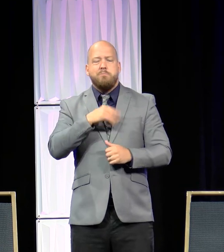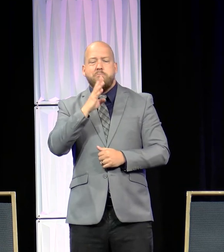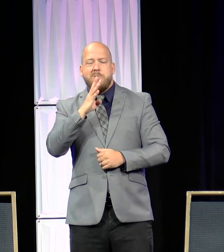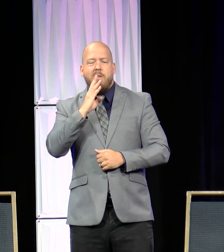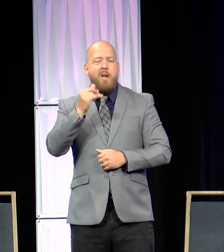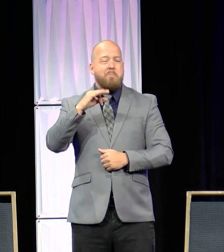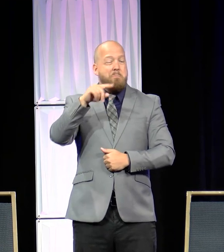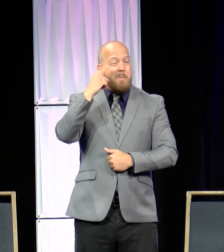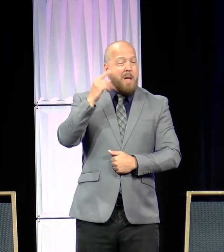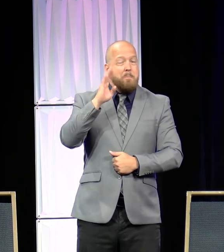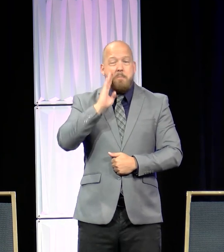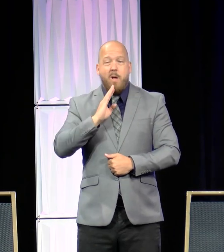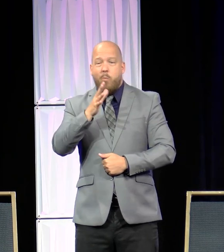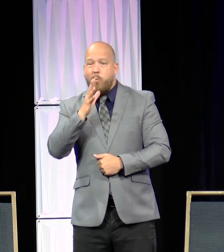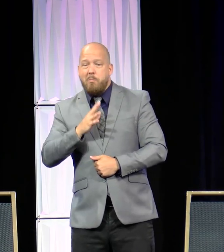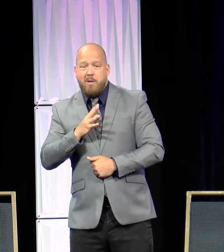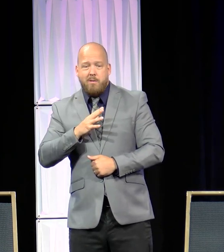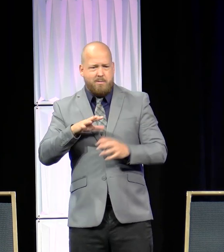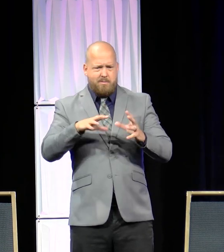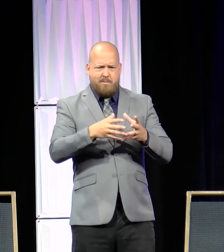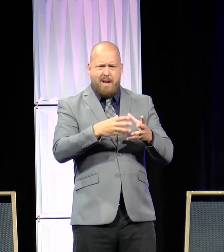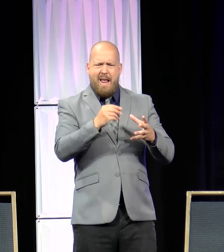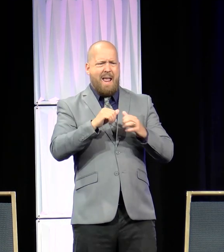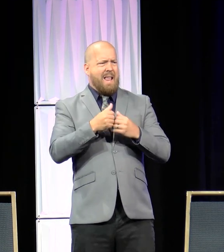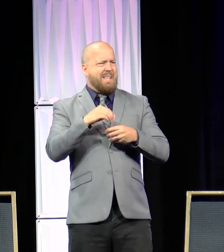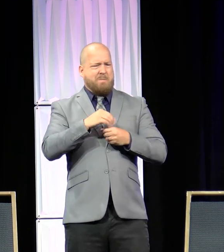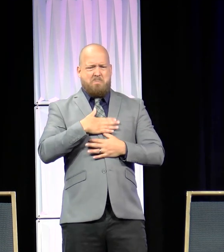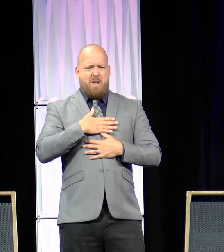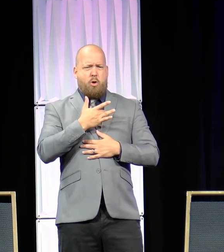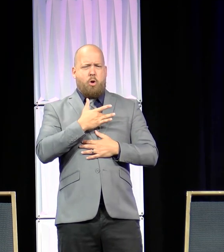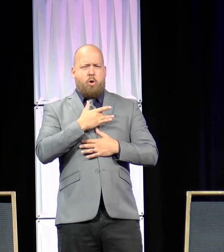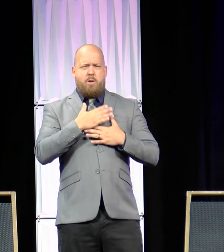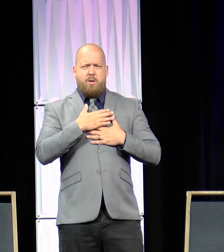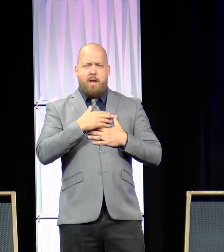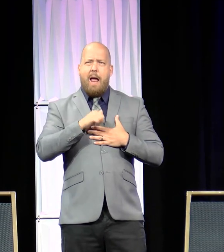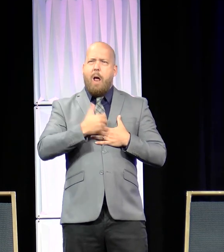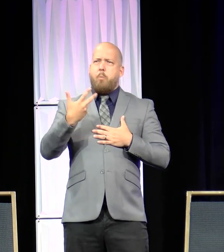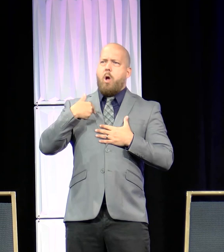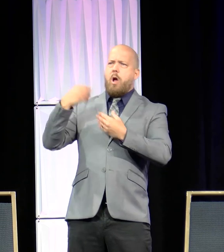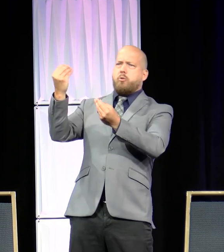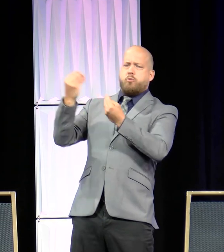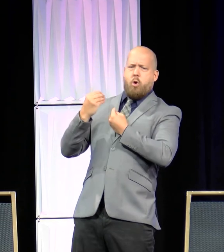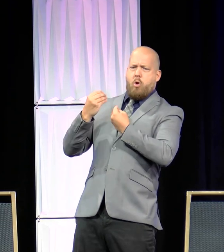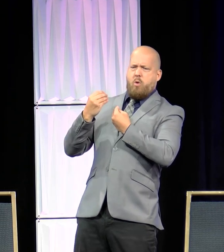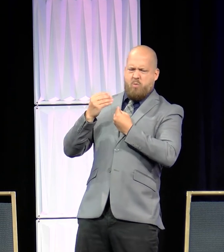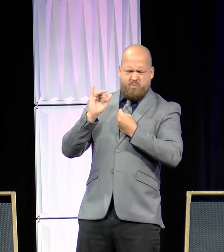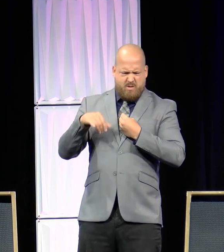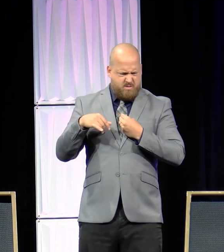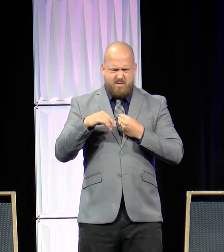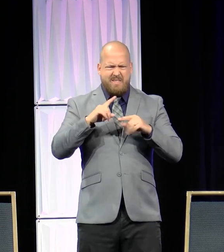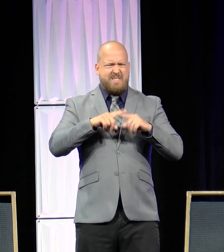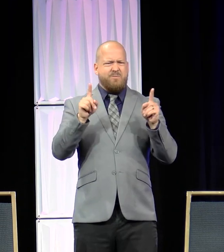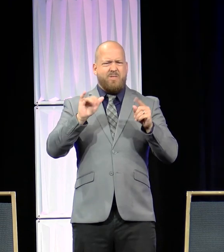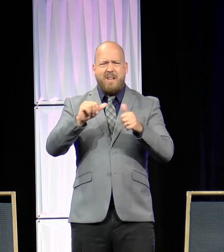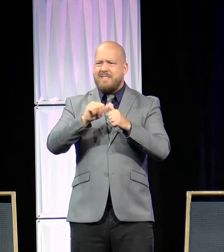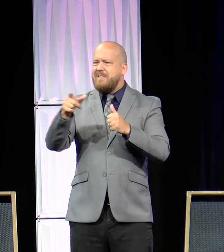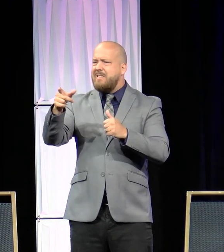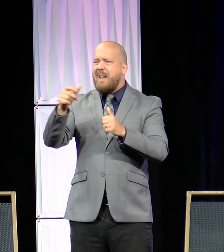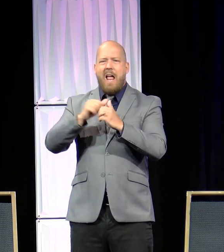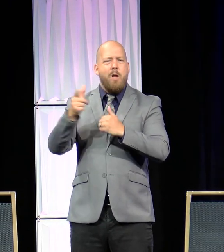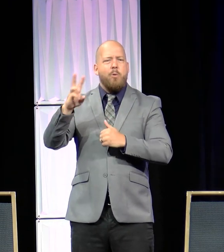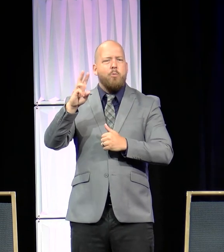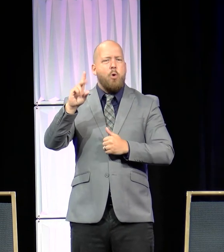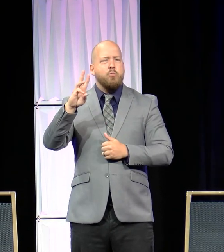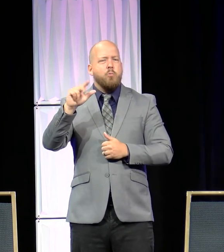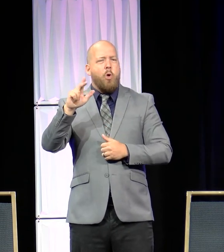Right? Because what they taught me was, yeah, you gotta, while that choice is kind of woven in there to some degree, Tony, we gotta